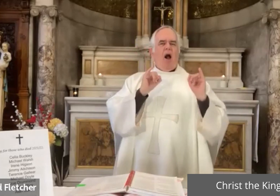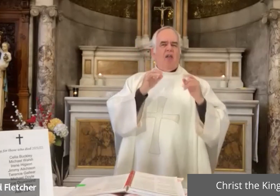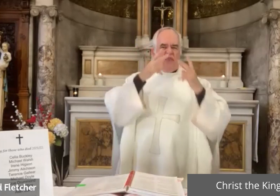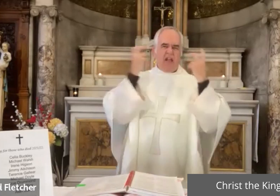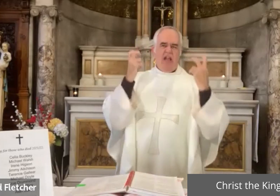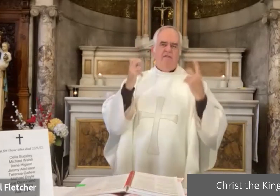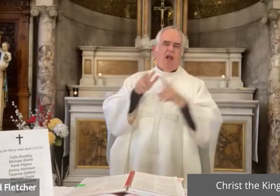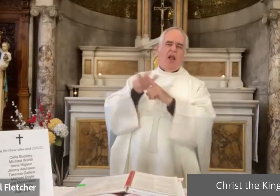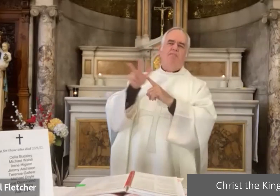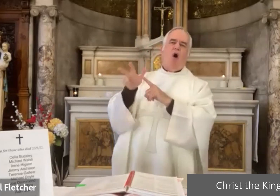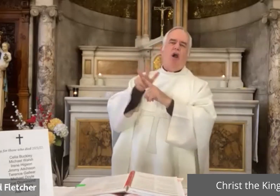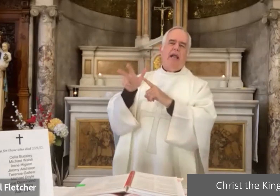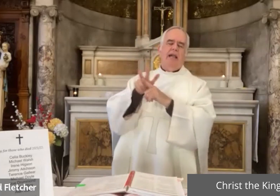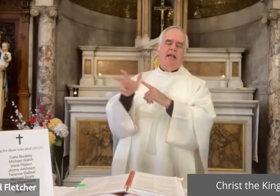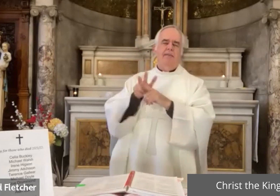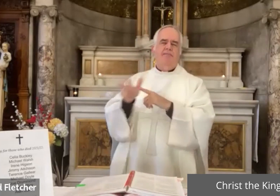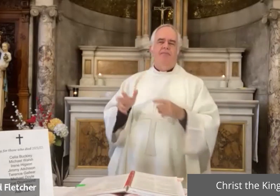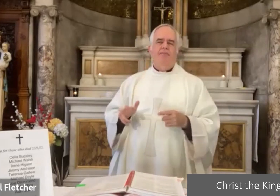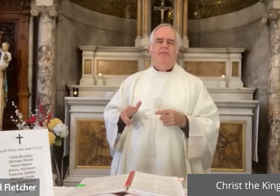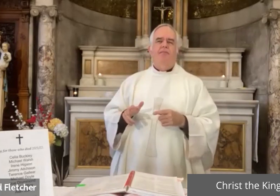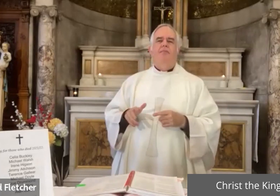The bad thief is mocking,